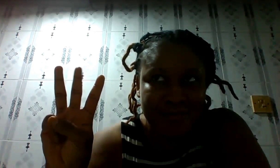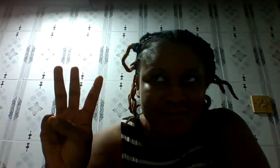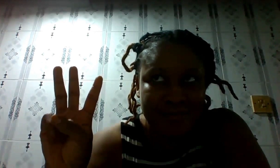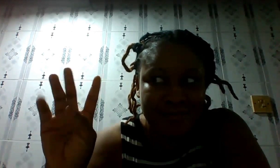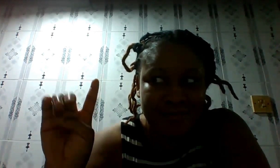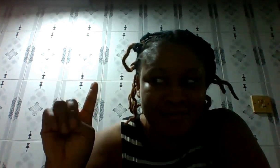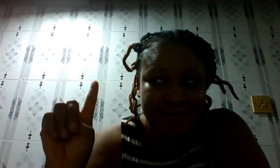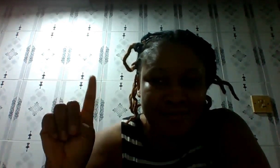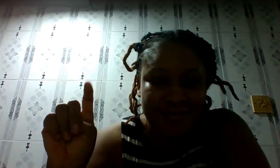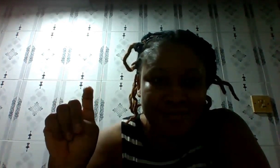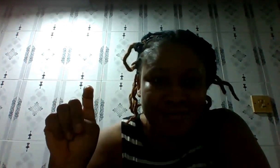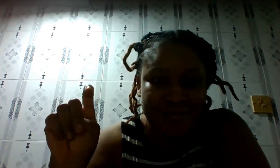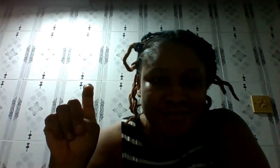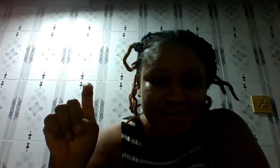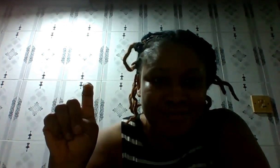Y.